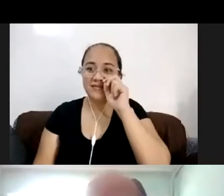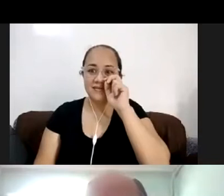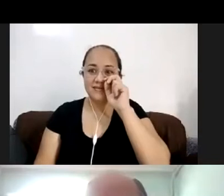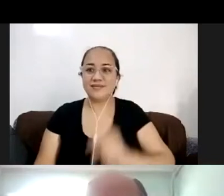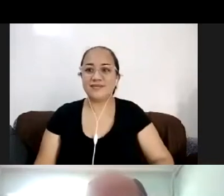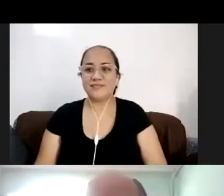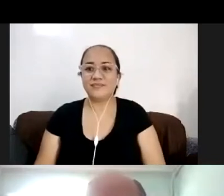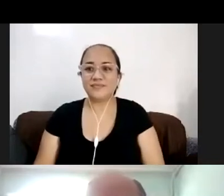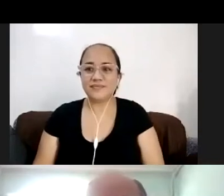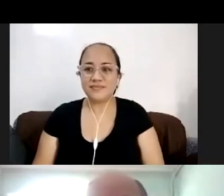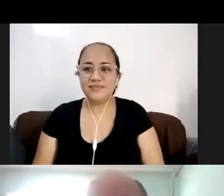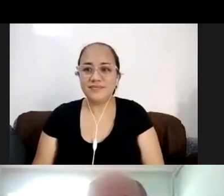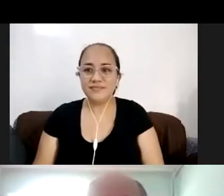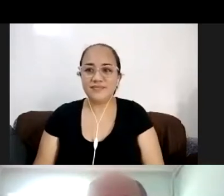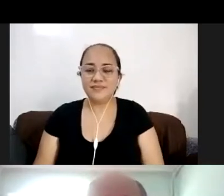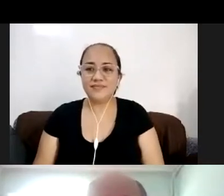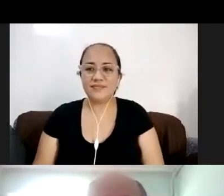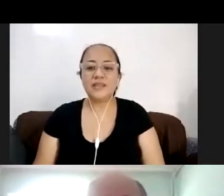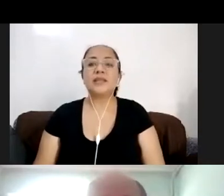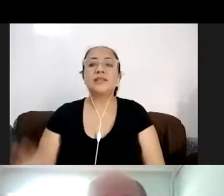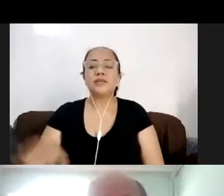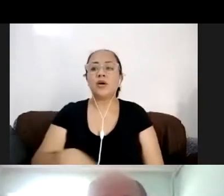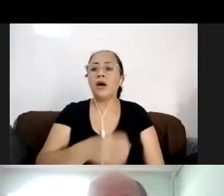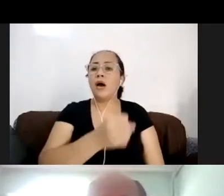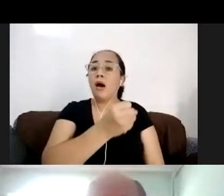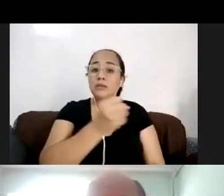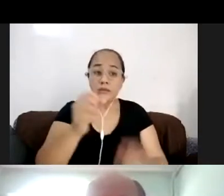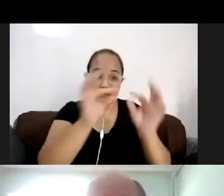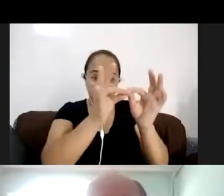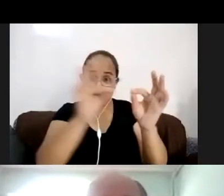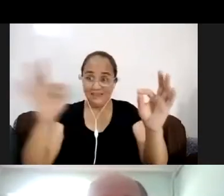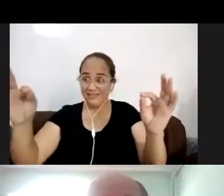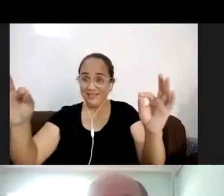So, how many clauses is this sentence?